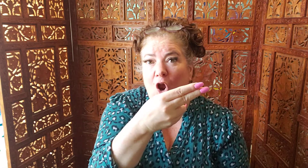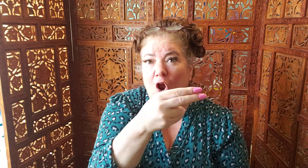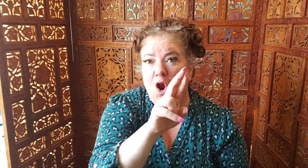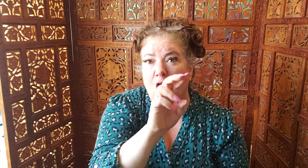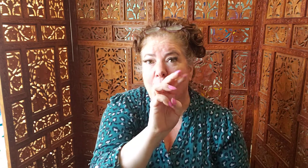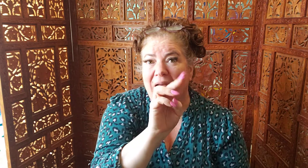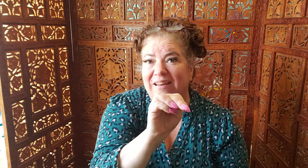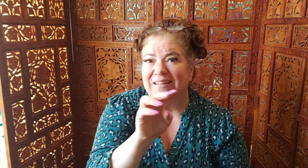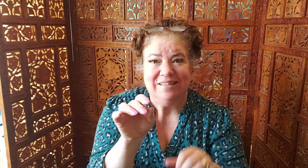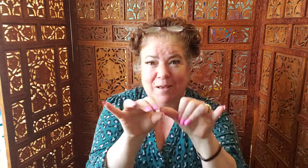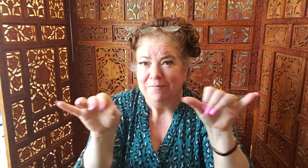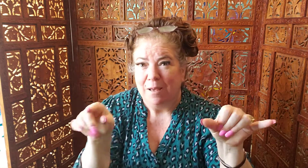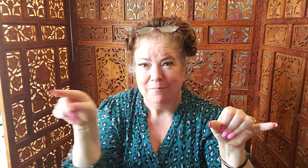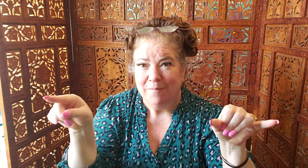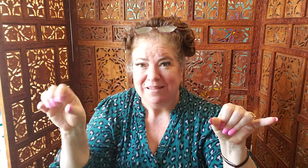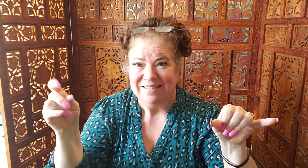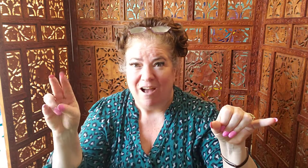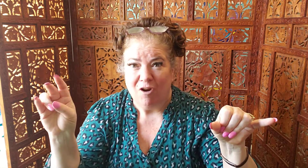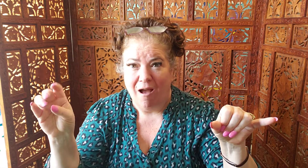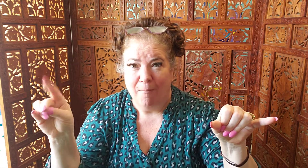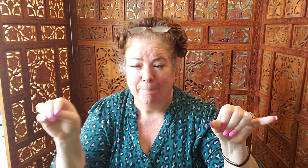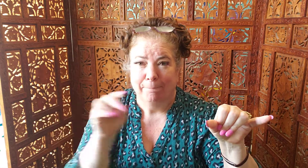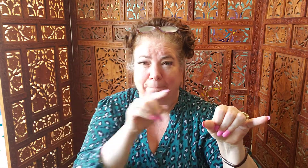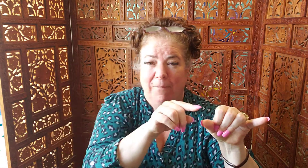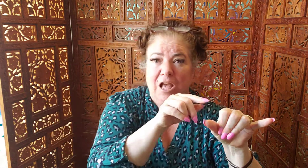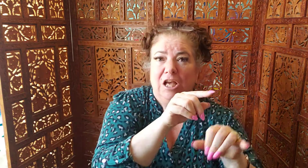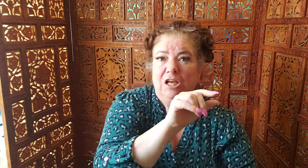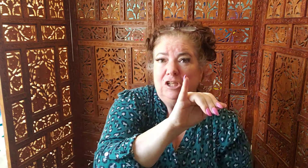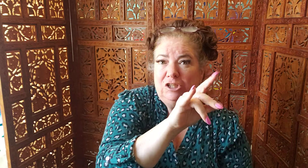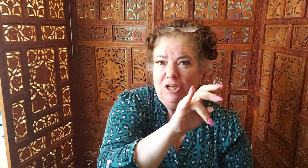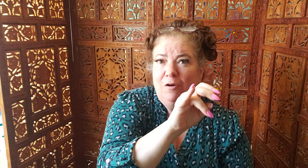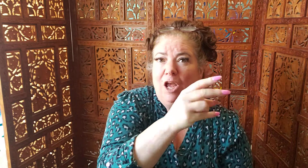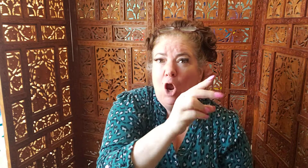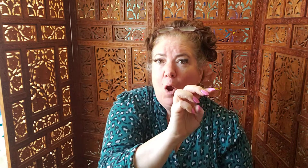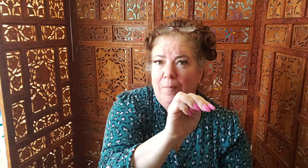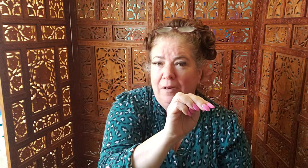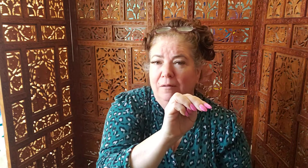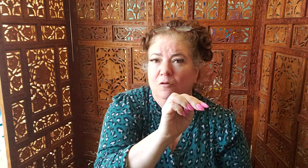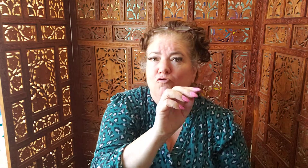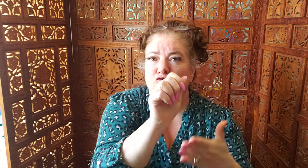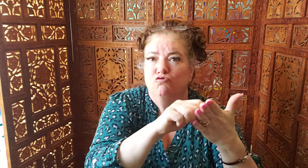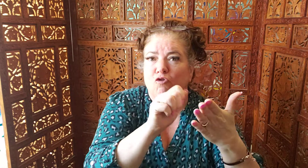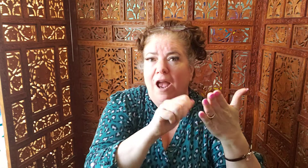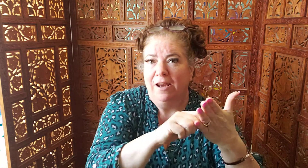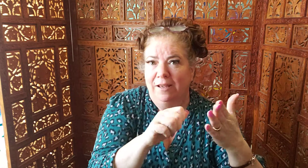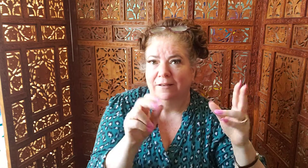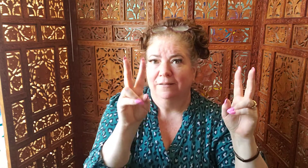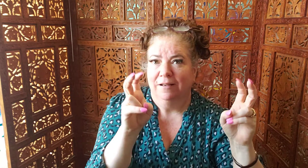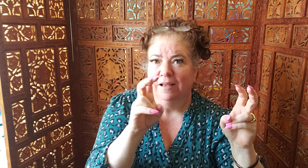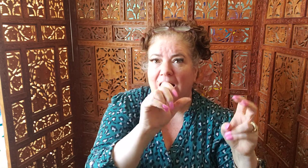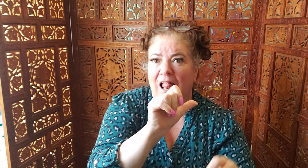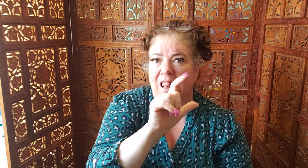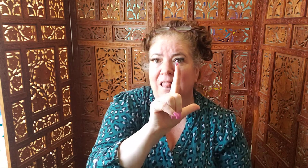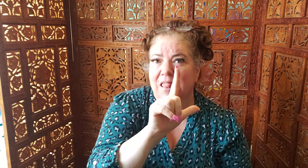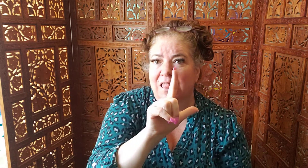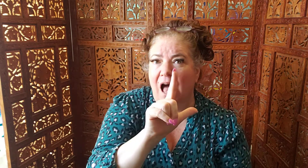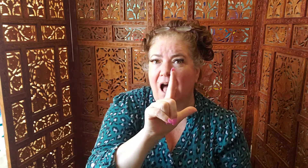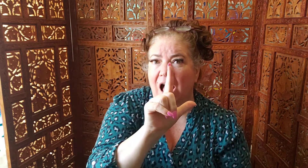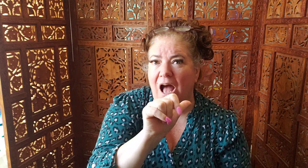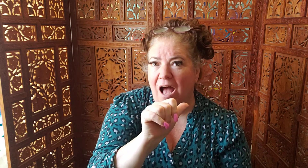traditional style of songwriting, as he said in his acceptance speech at the Tony Awards, this award